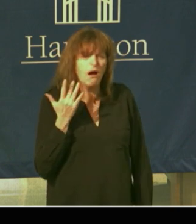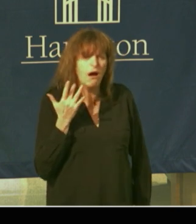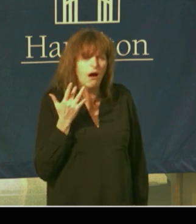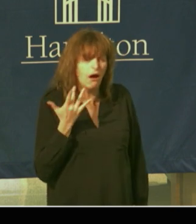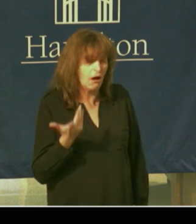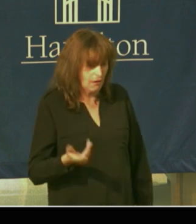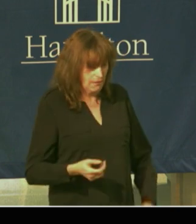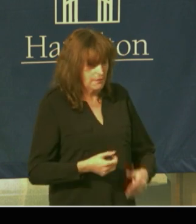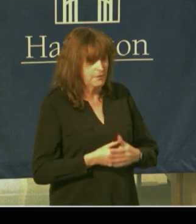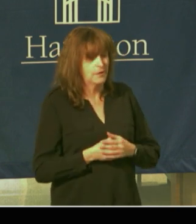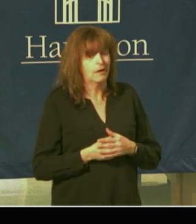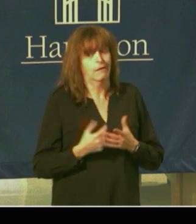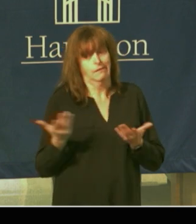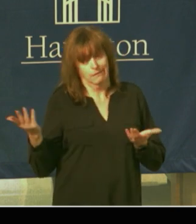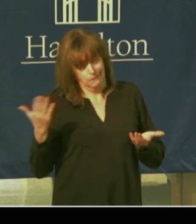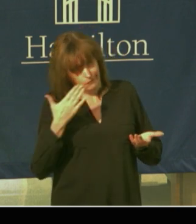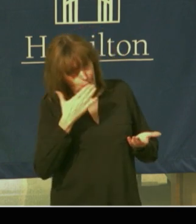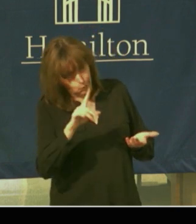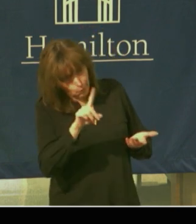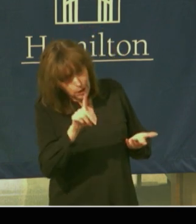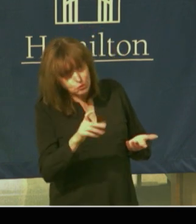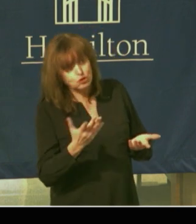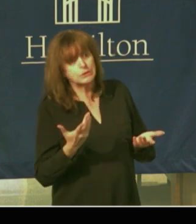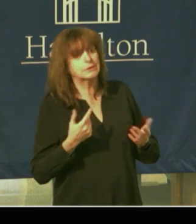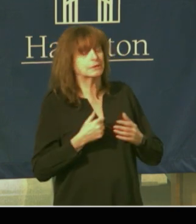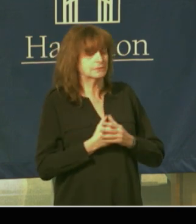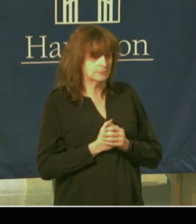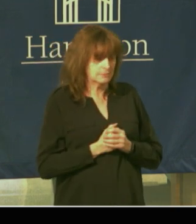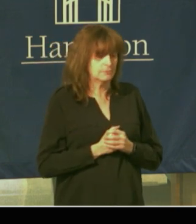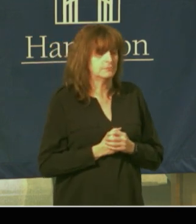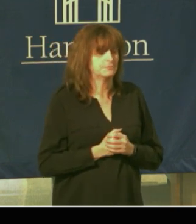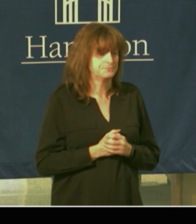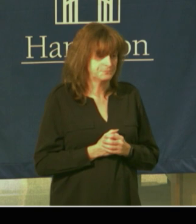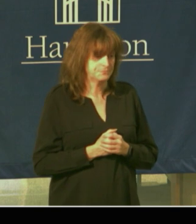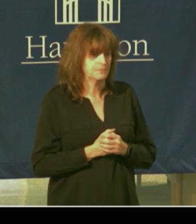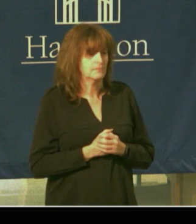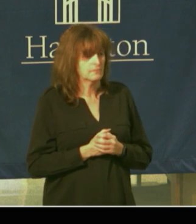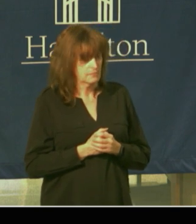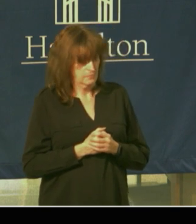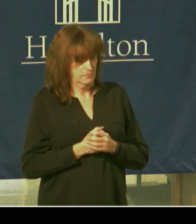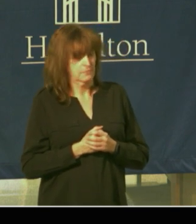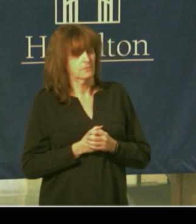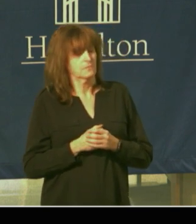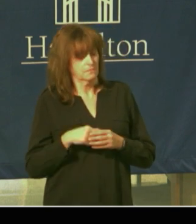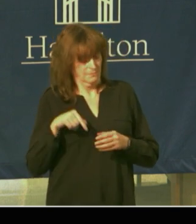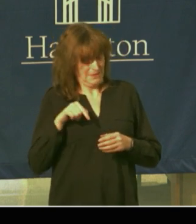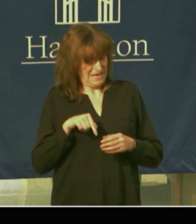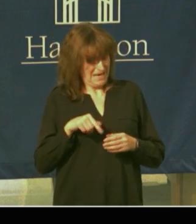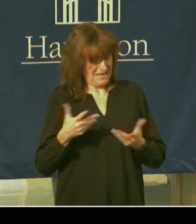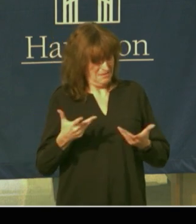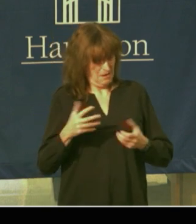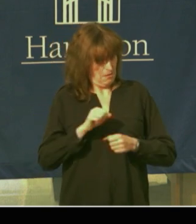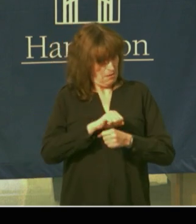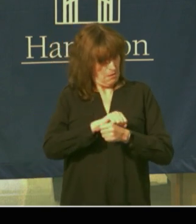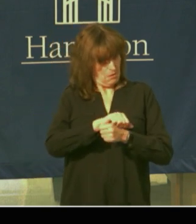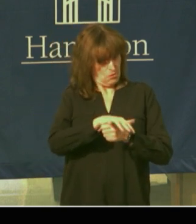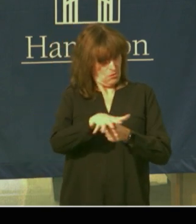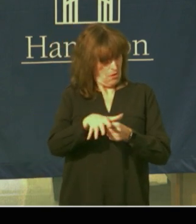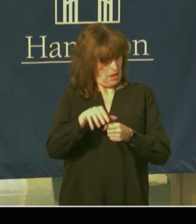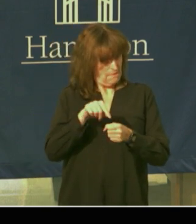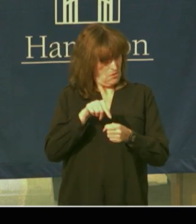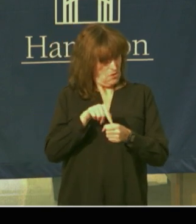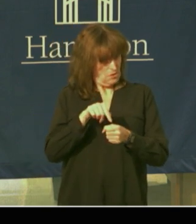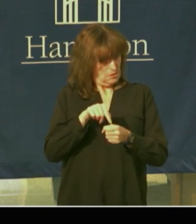Mike. So what we know about this virus is that it can take anywhere